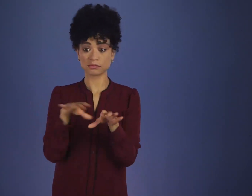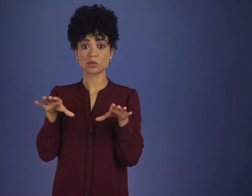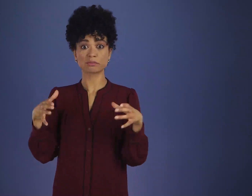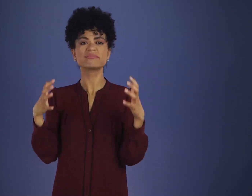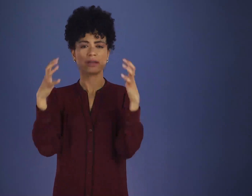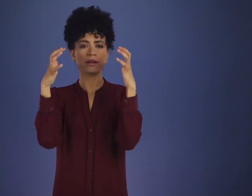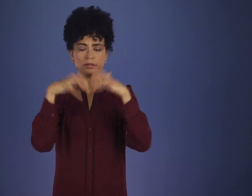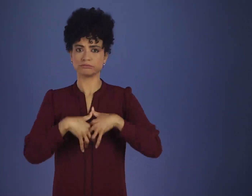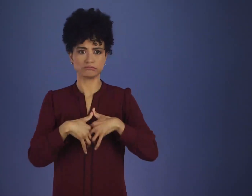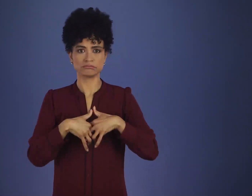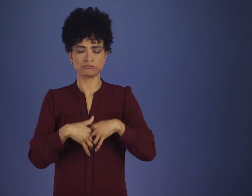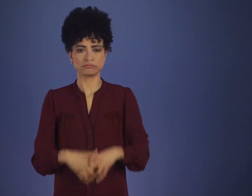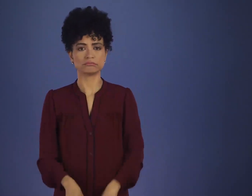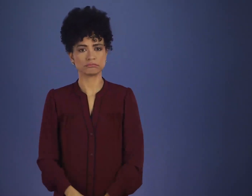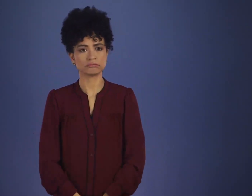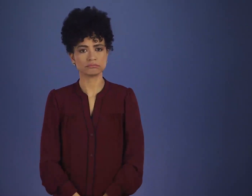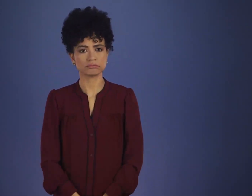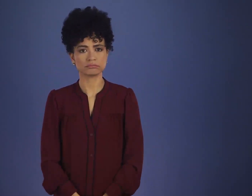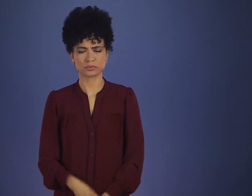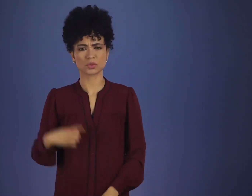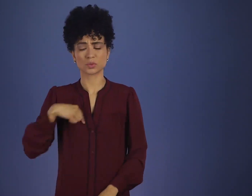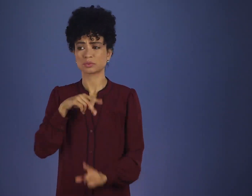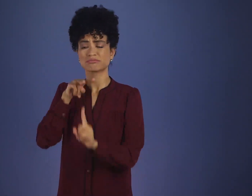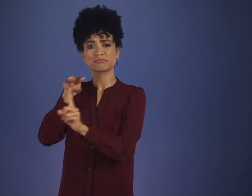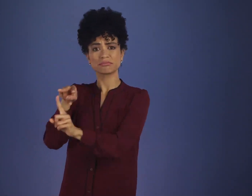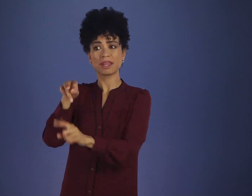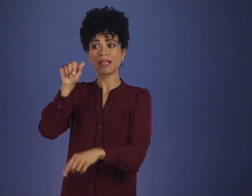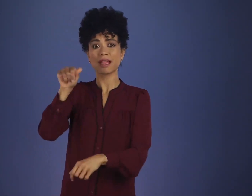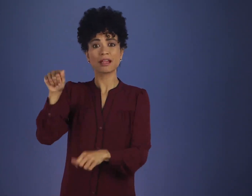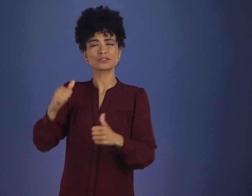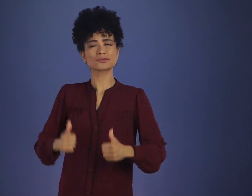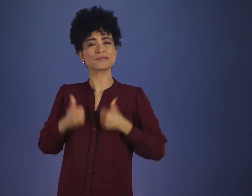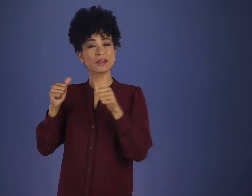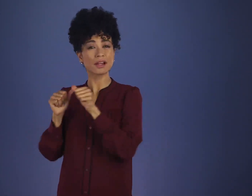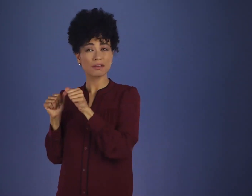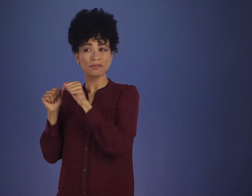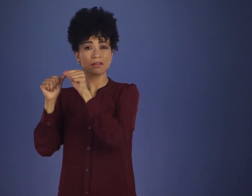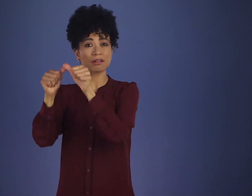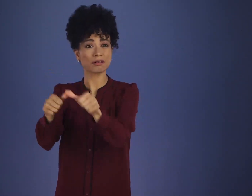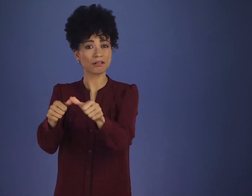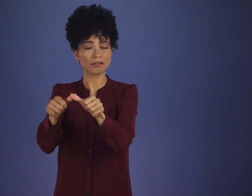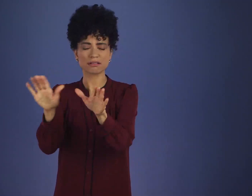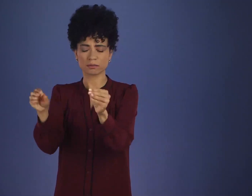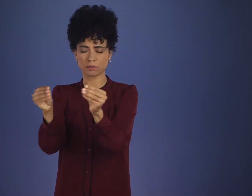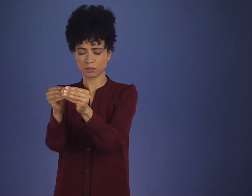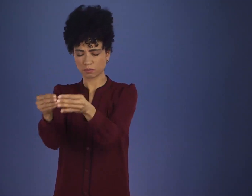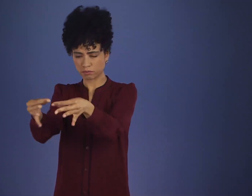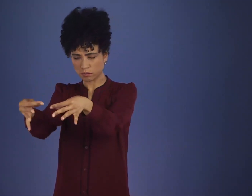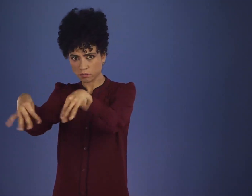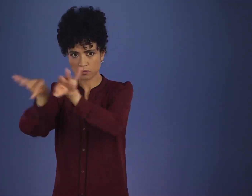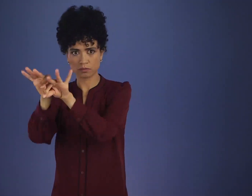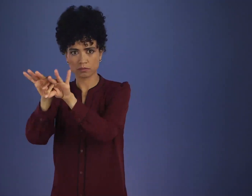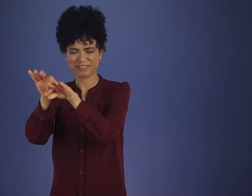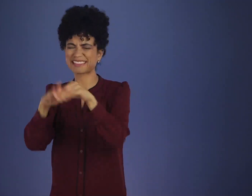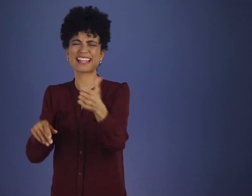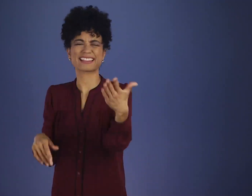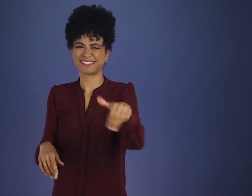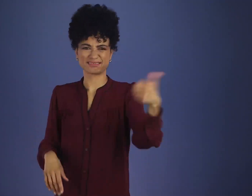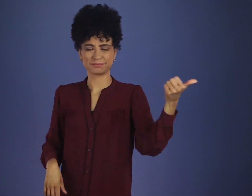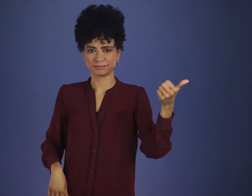We conceive the survival and spread of Alcoholics Anonymous to be something of far greater importance than the